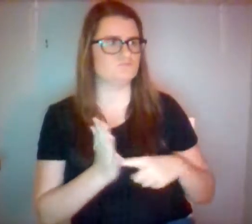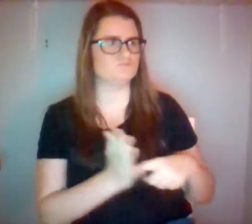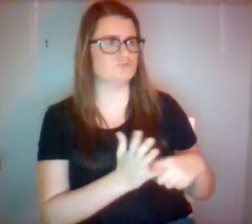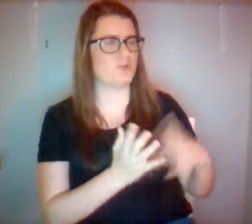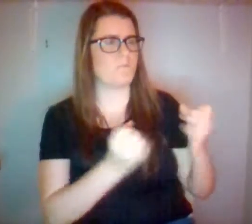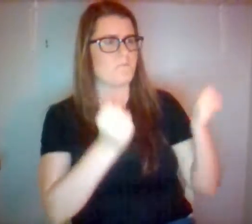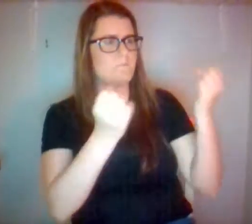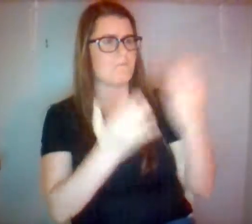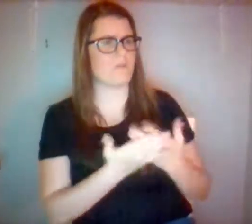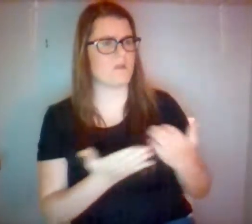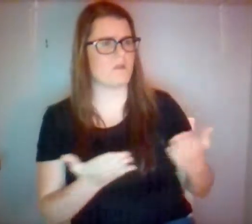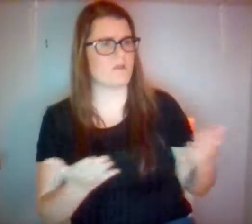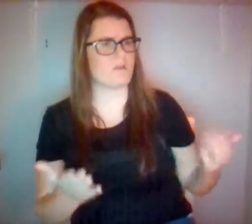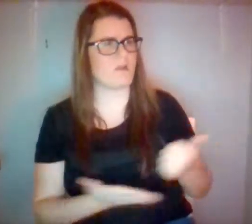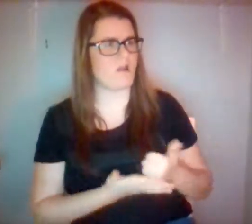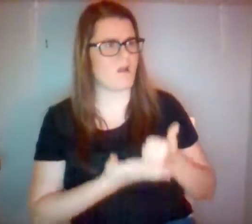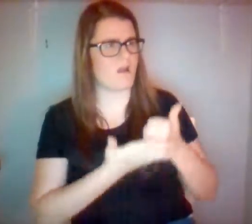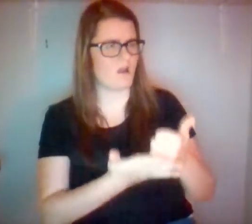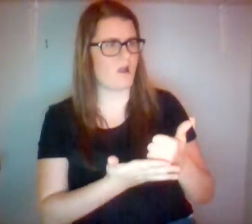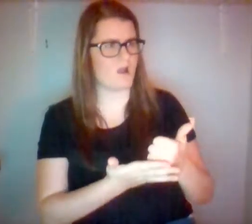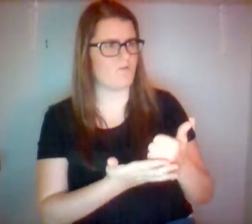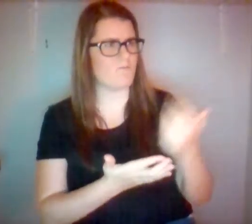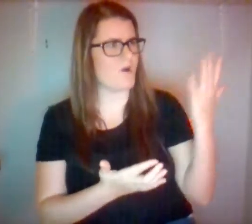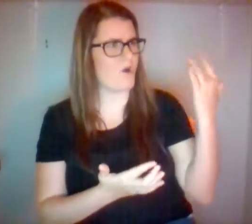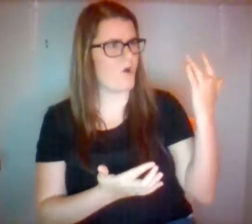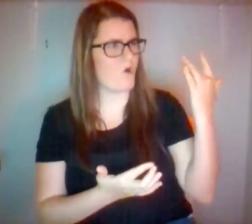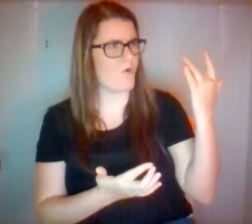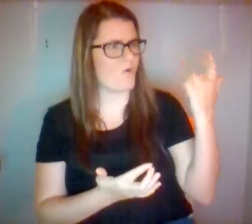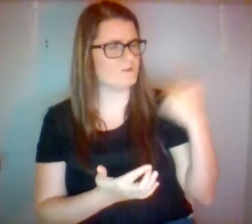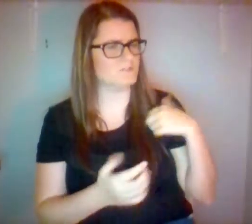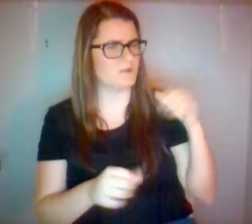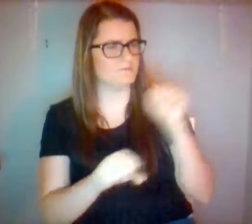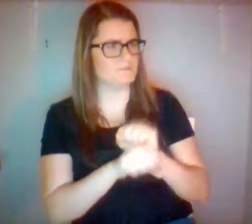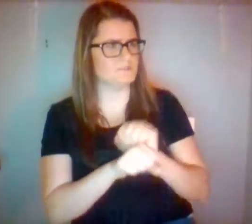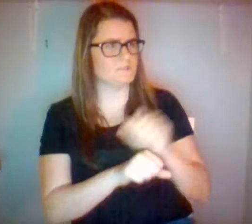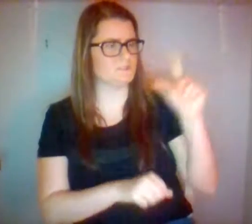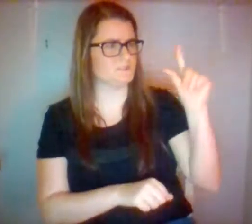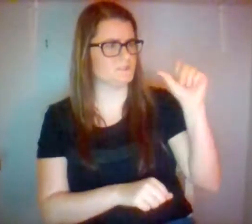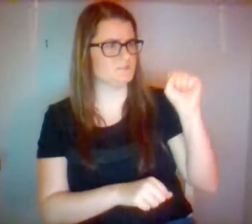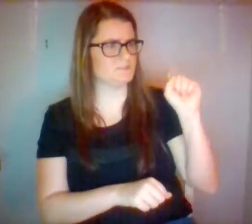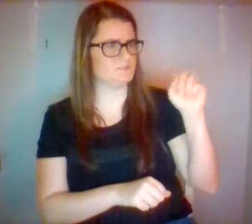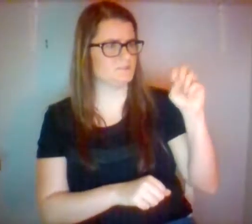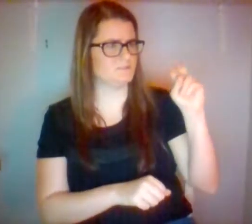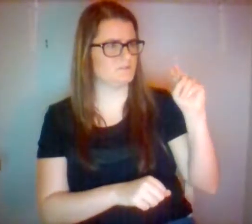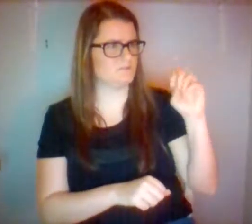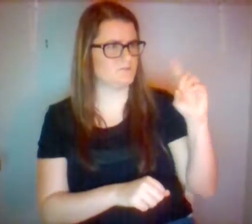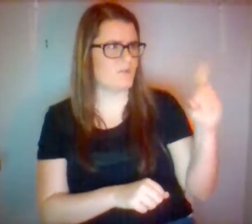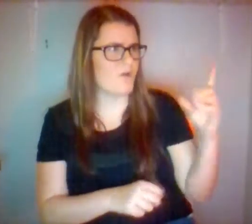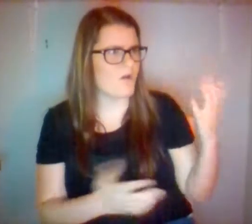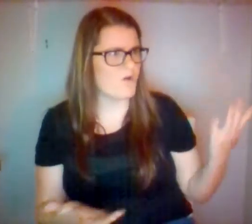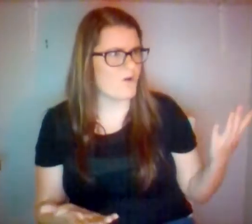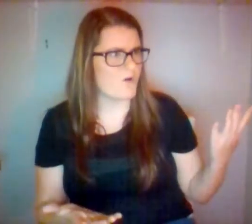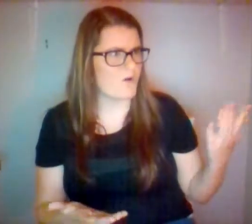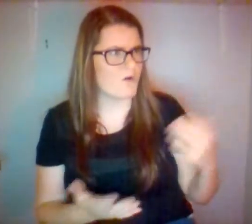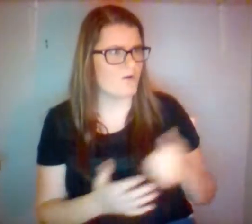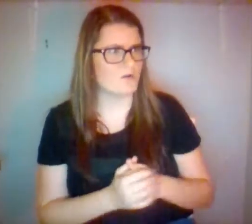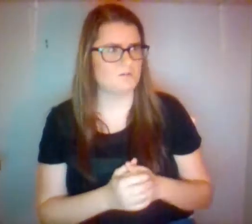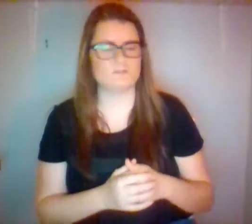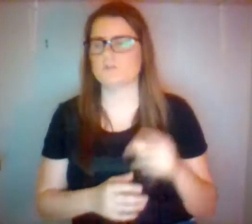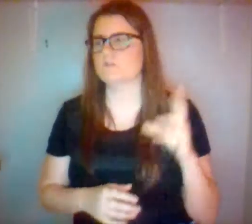of the miracles, they shouted back, but because you, who's just a man, claim to be God. Get him outside. One